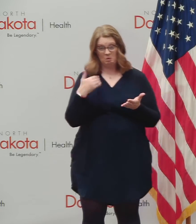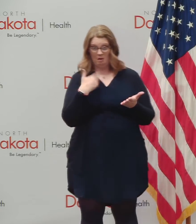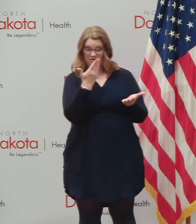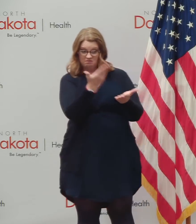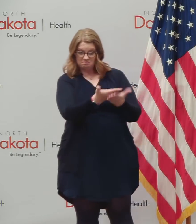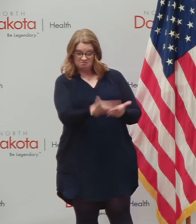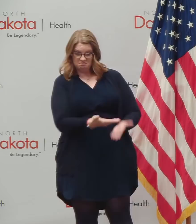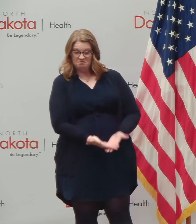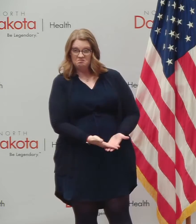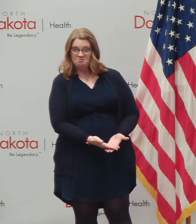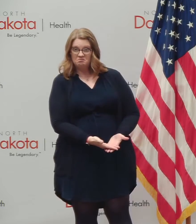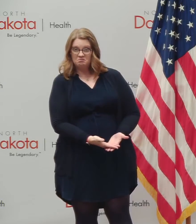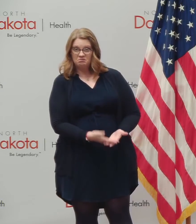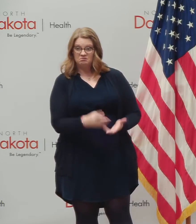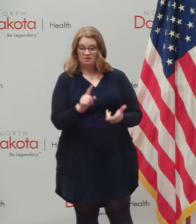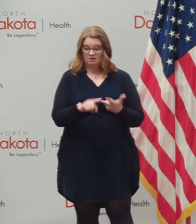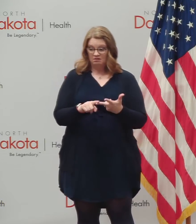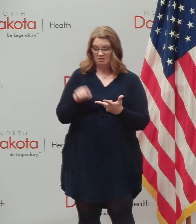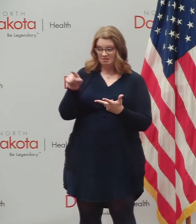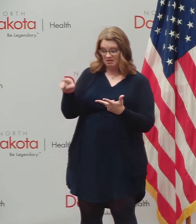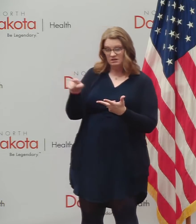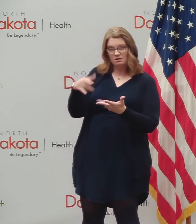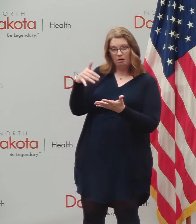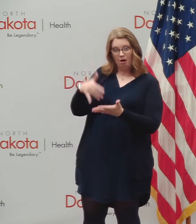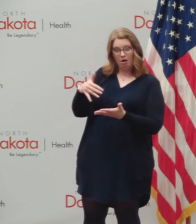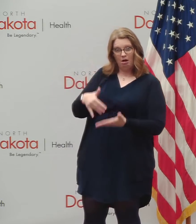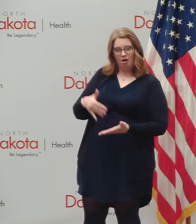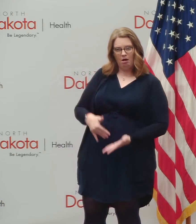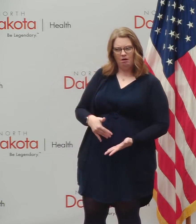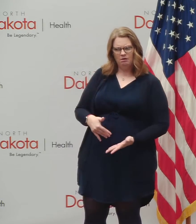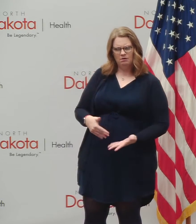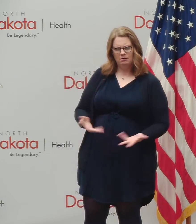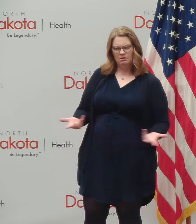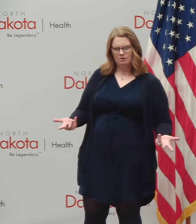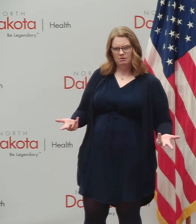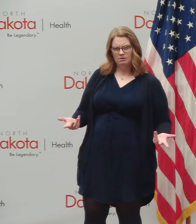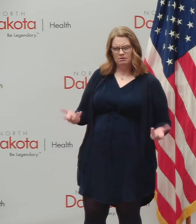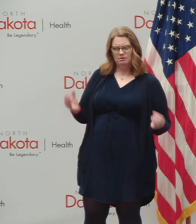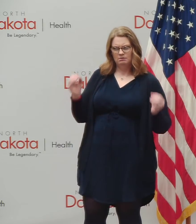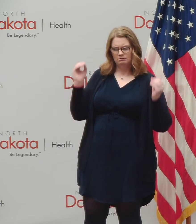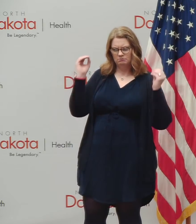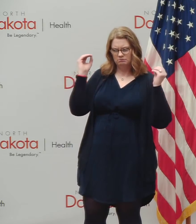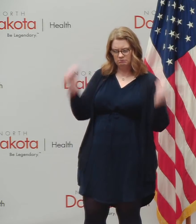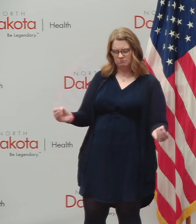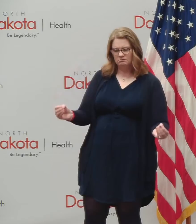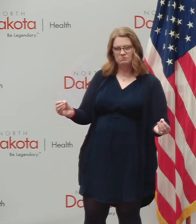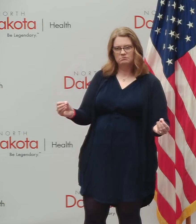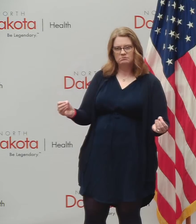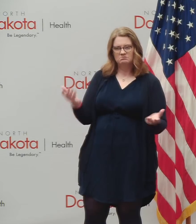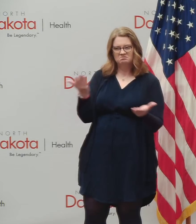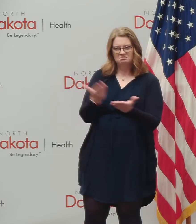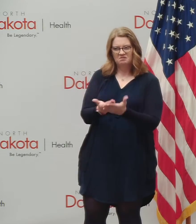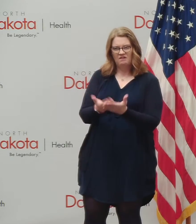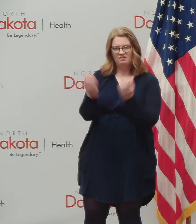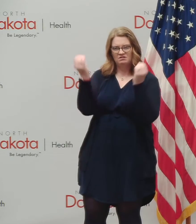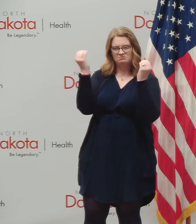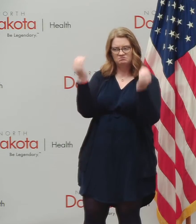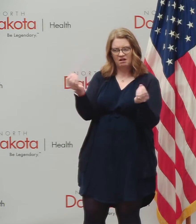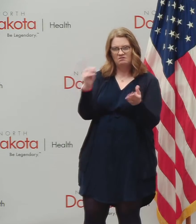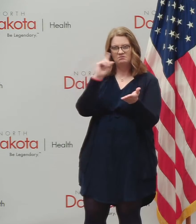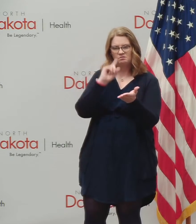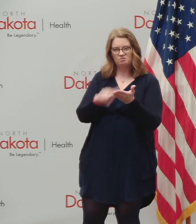are the millions of college kids that got coronavirus 10 years ago, and these are all the long-term healthcare issues that they may be